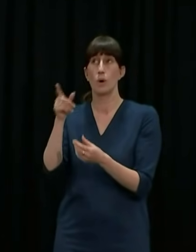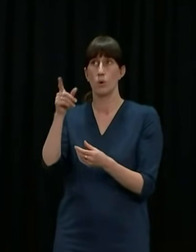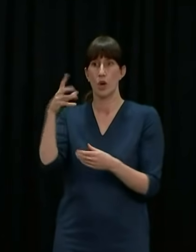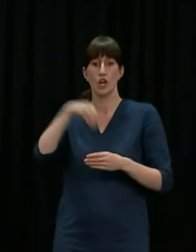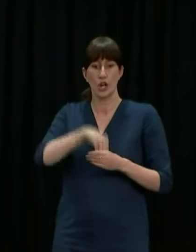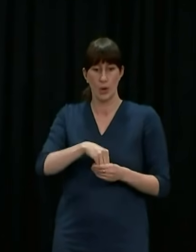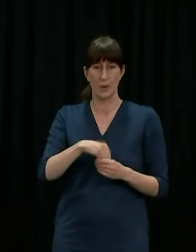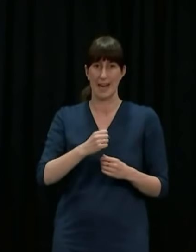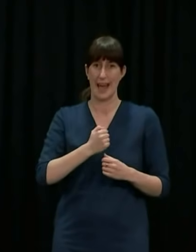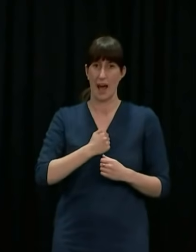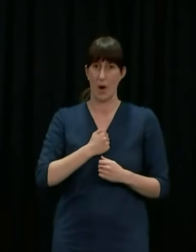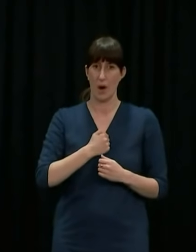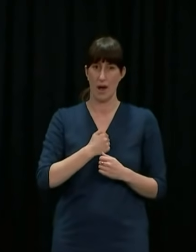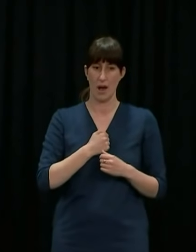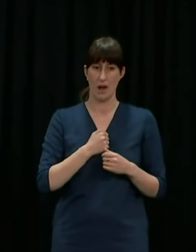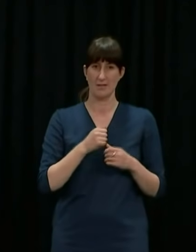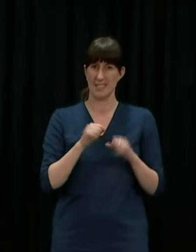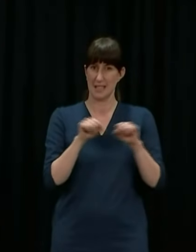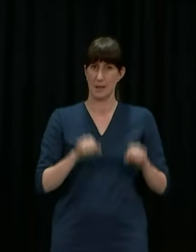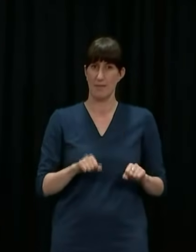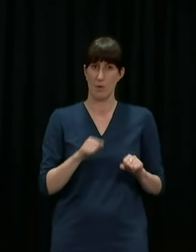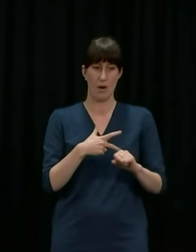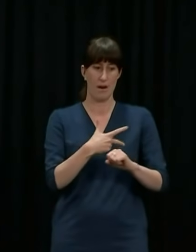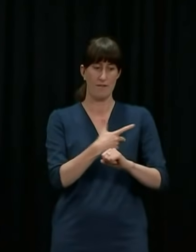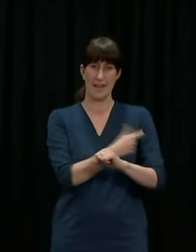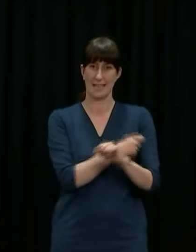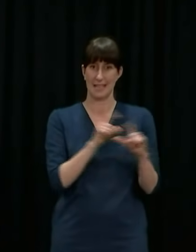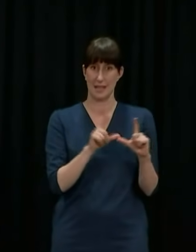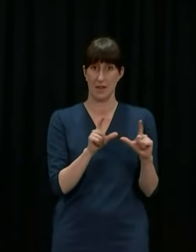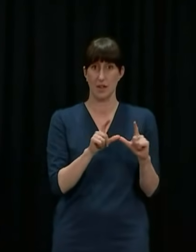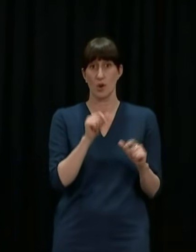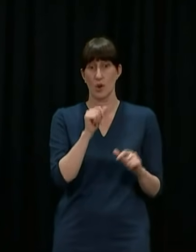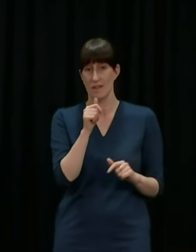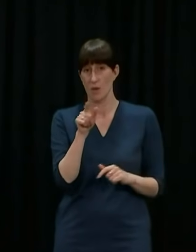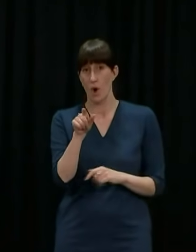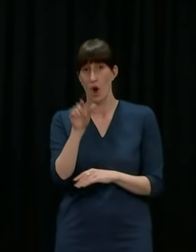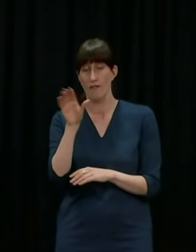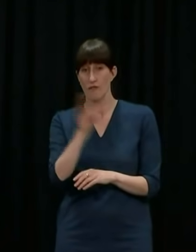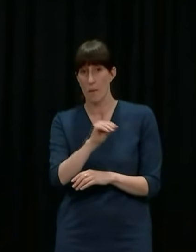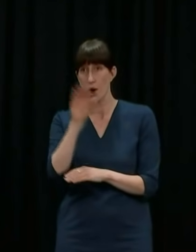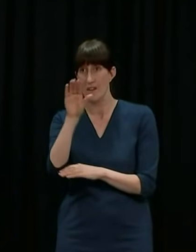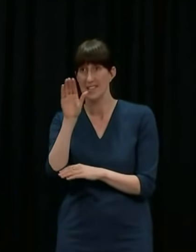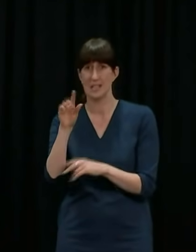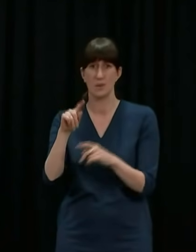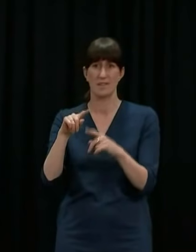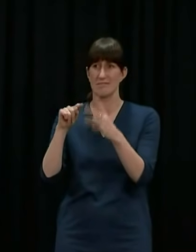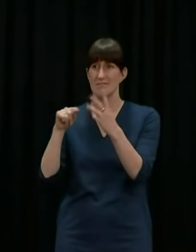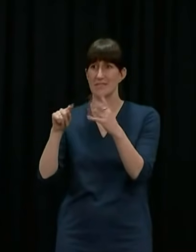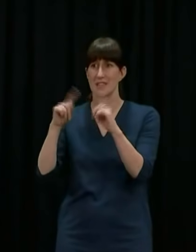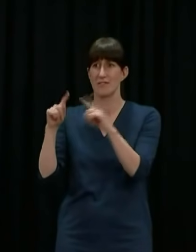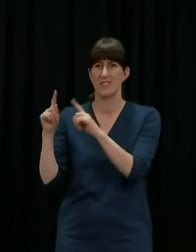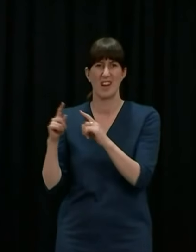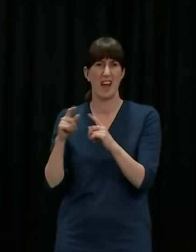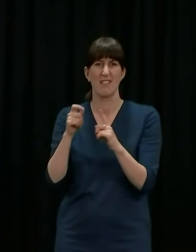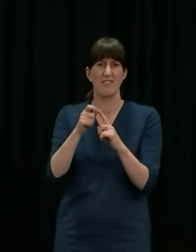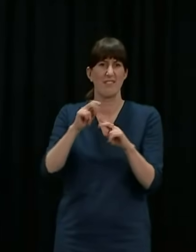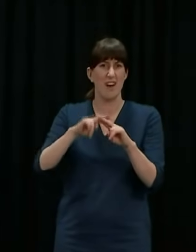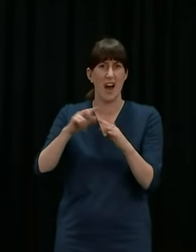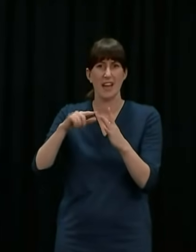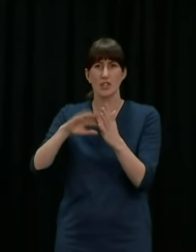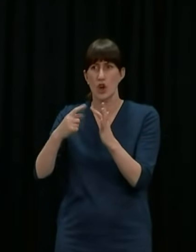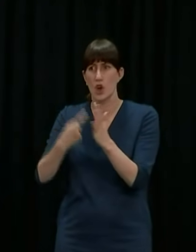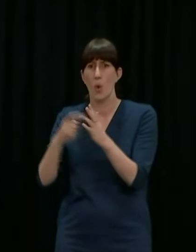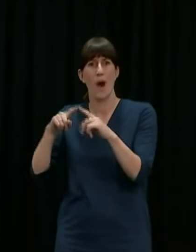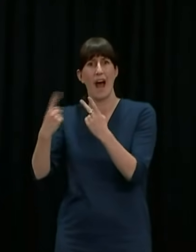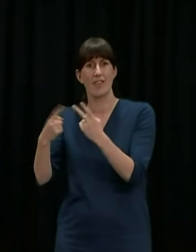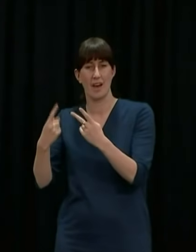vaccine certificate. So if someone has been vaccinated abroad with Pfizer, with the approved vaccines, then they